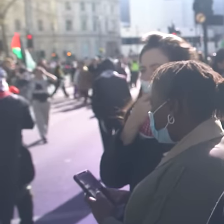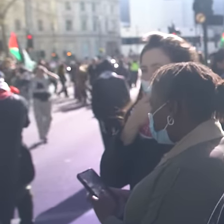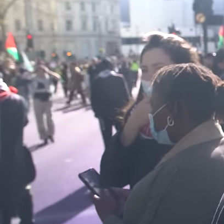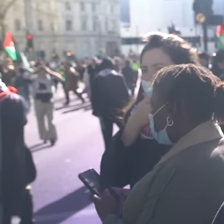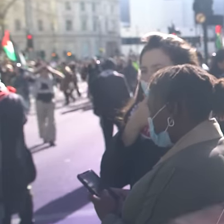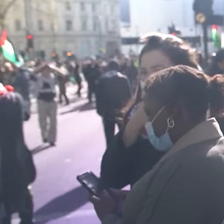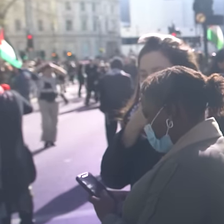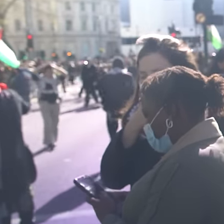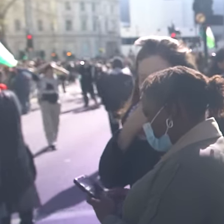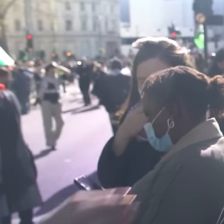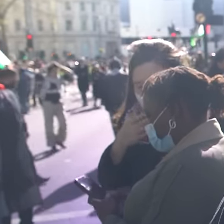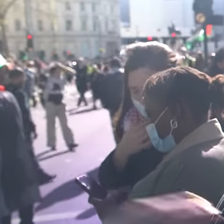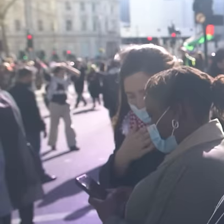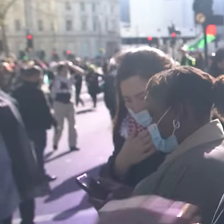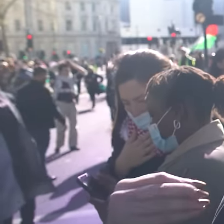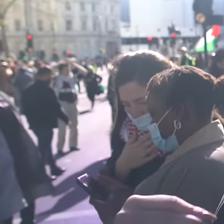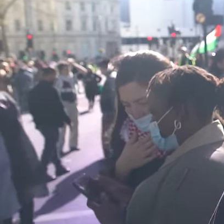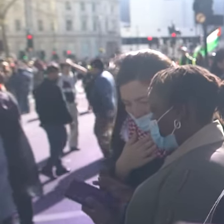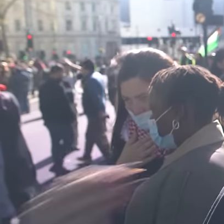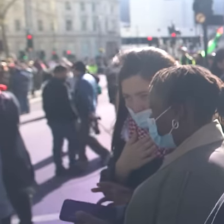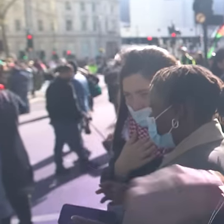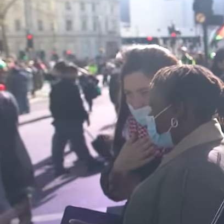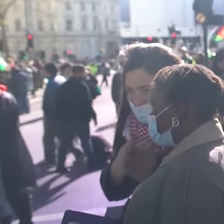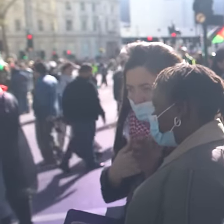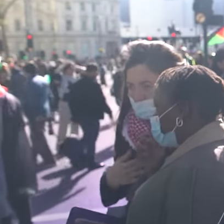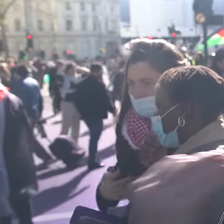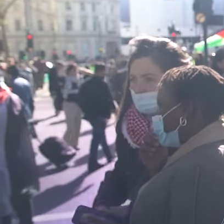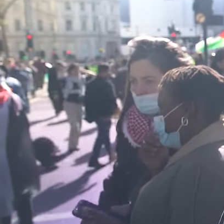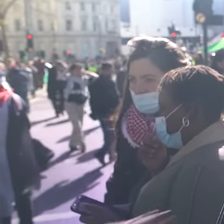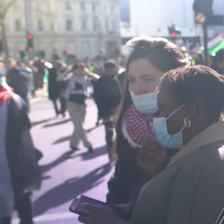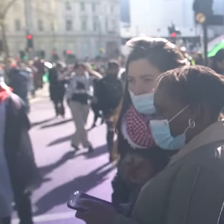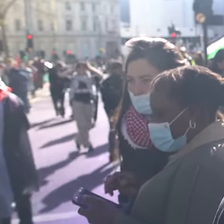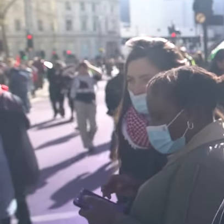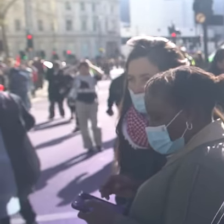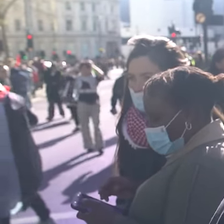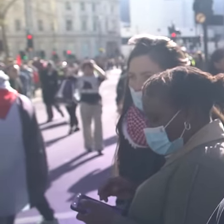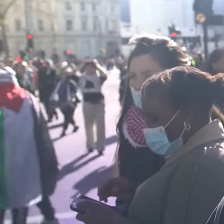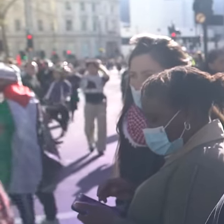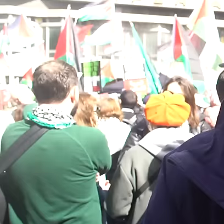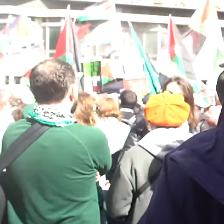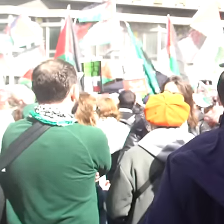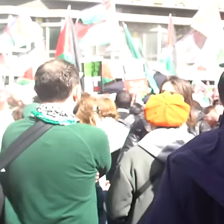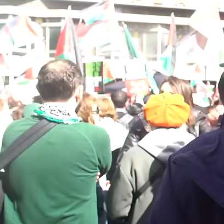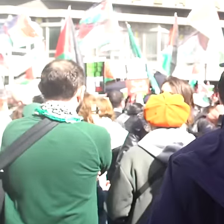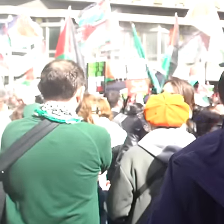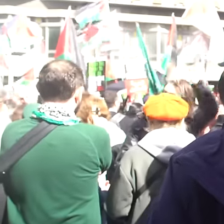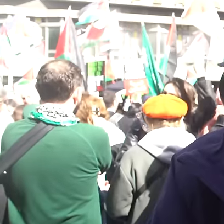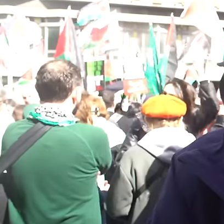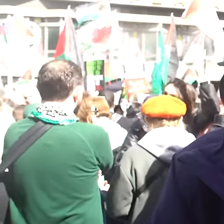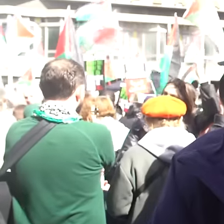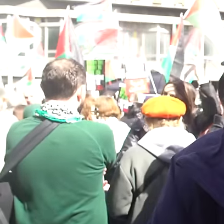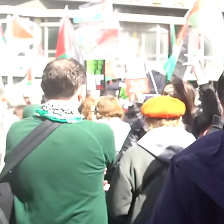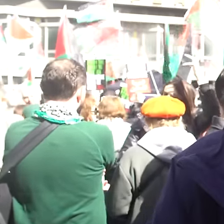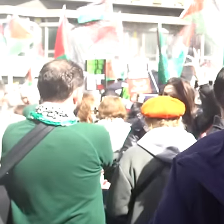Palestine versus how small the right-wing Zionist entity and their supporters are. I don't believe